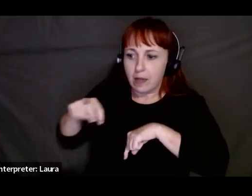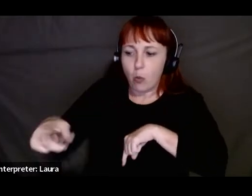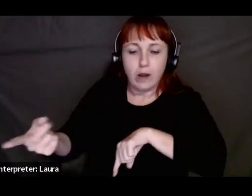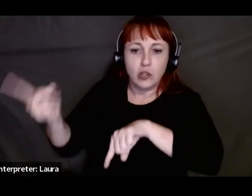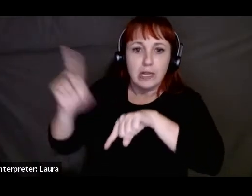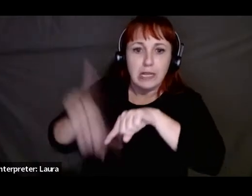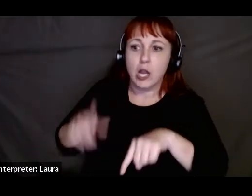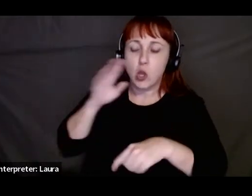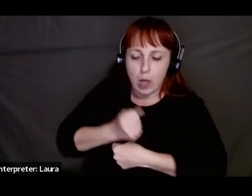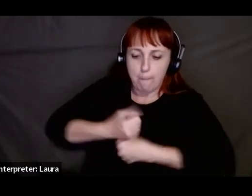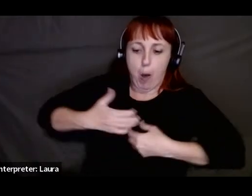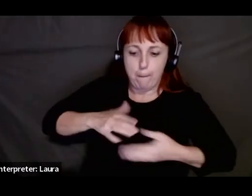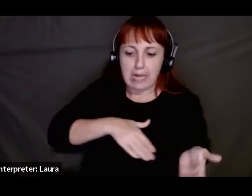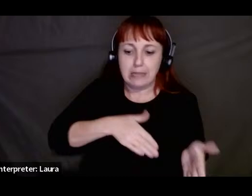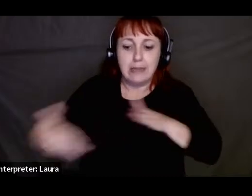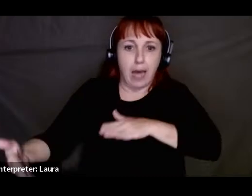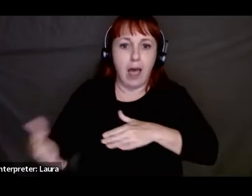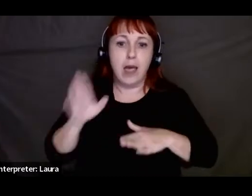blowing yourself up.